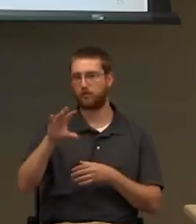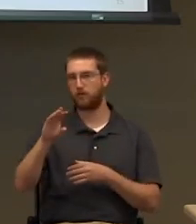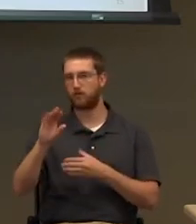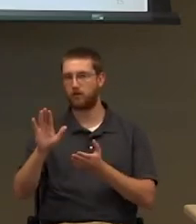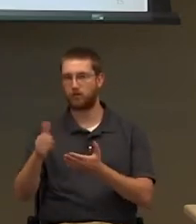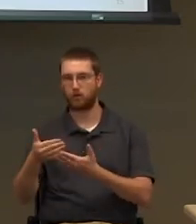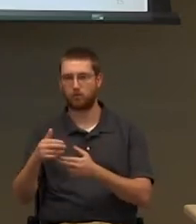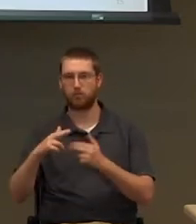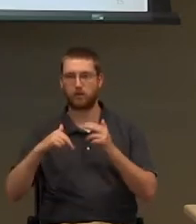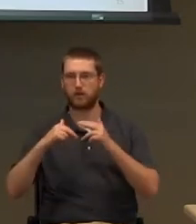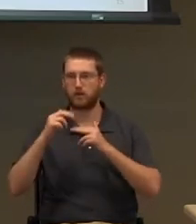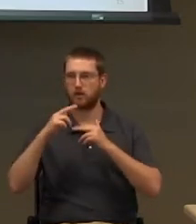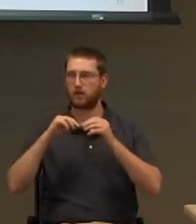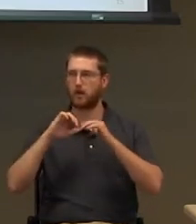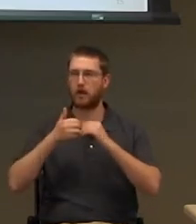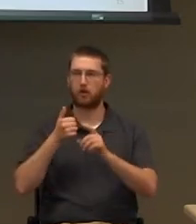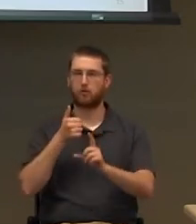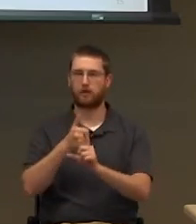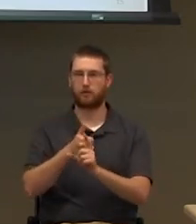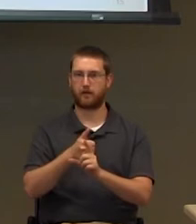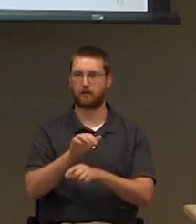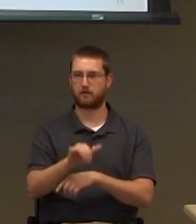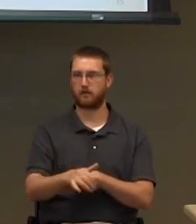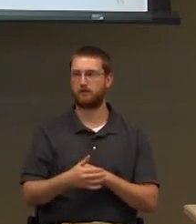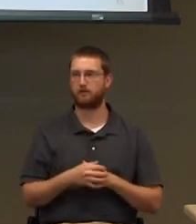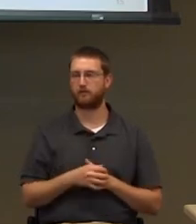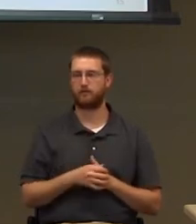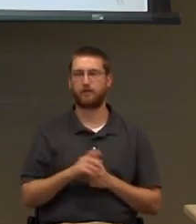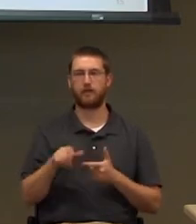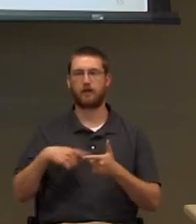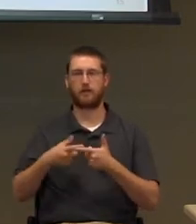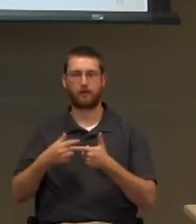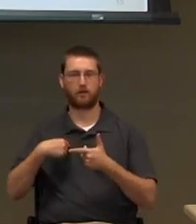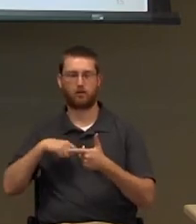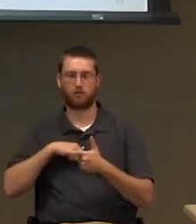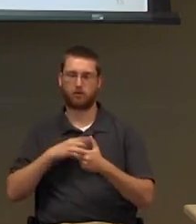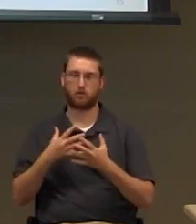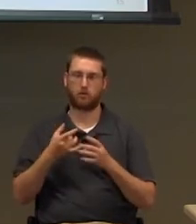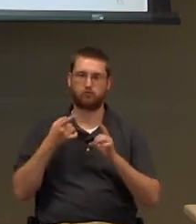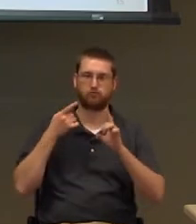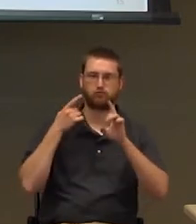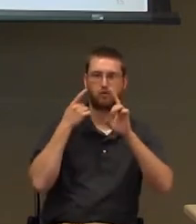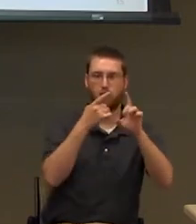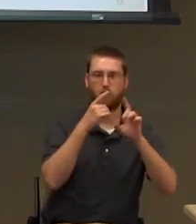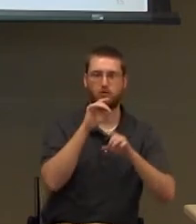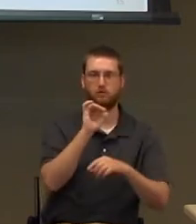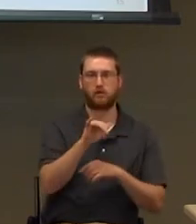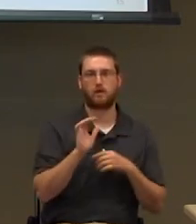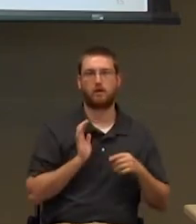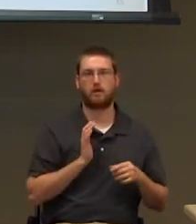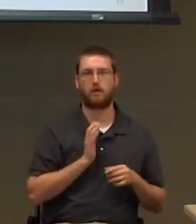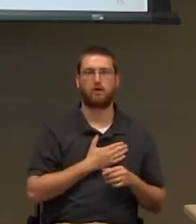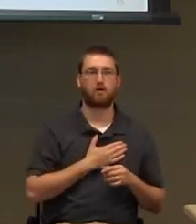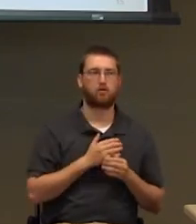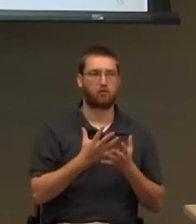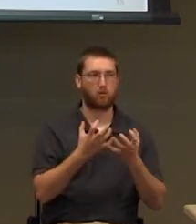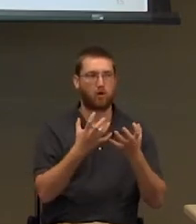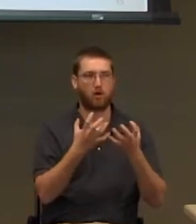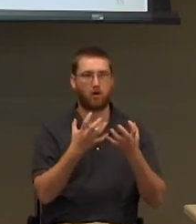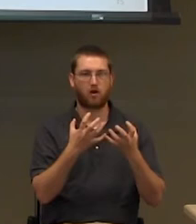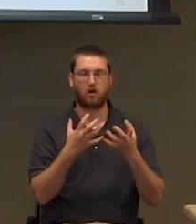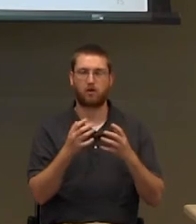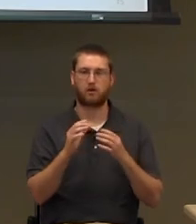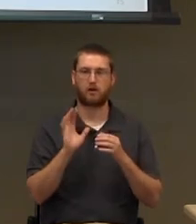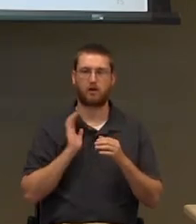50-room facility, how that impacts that, and whether or not then we want to pursue it as a community, as a target for us to augment